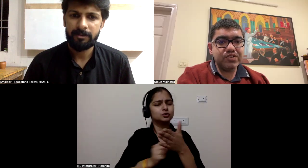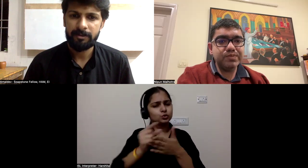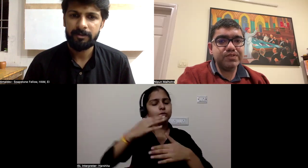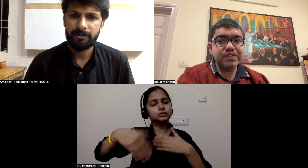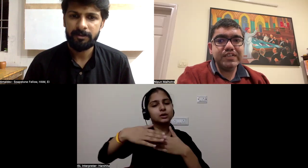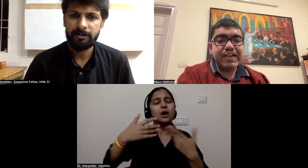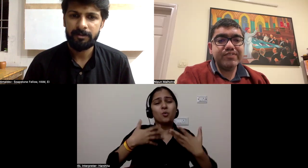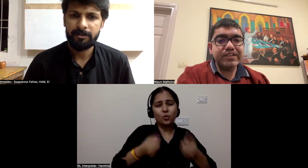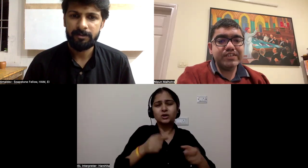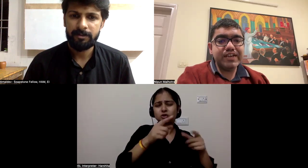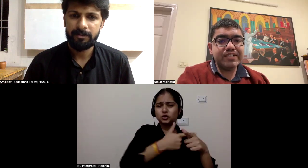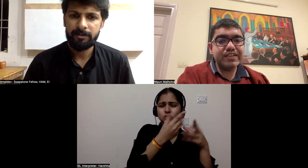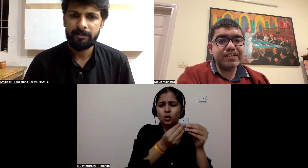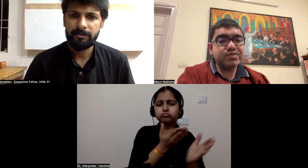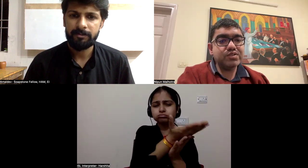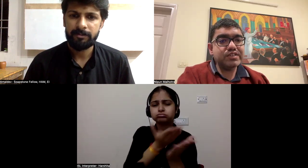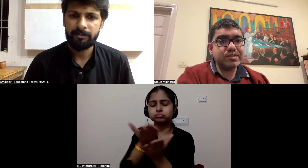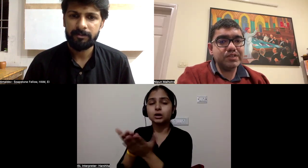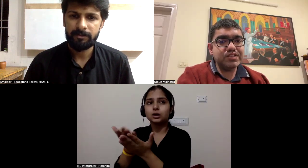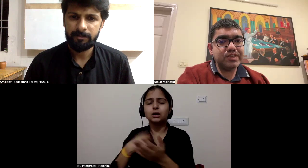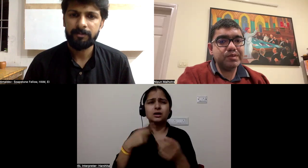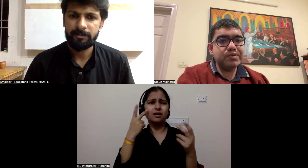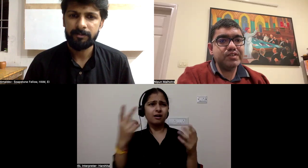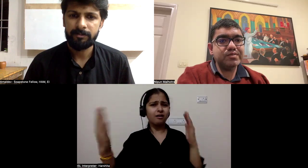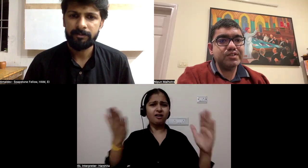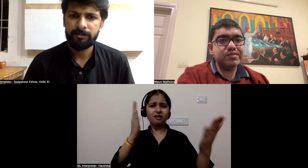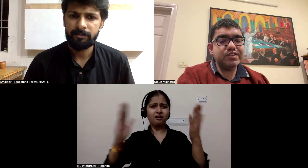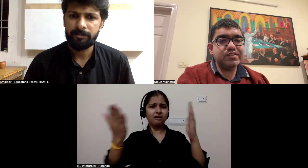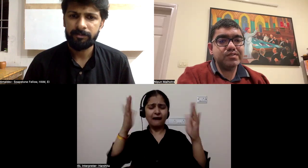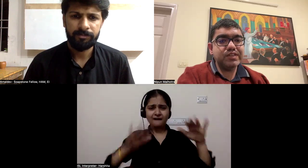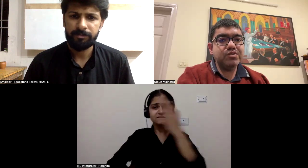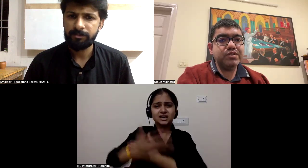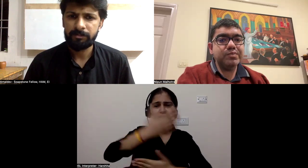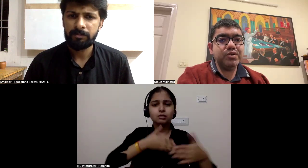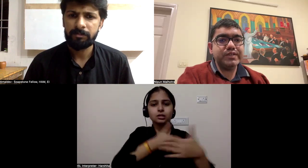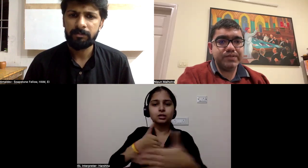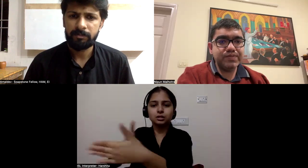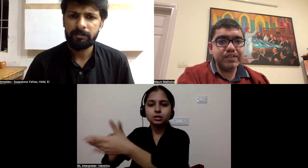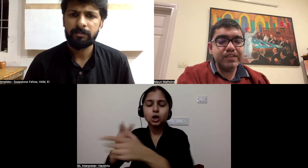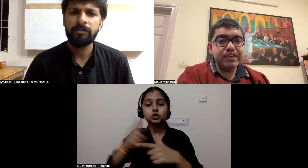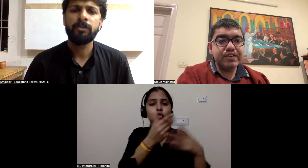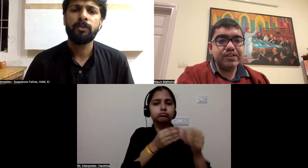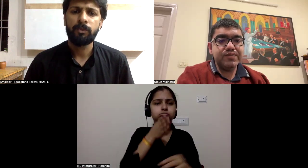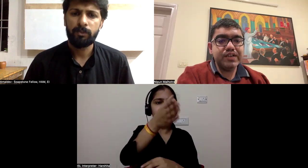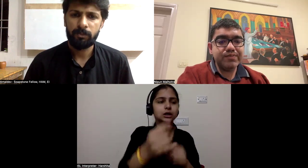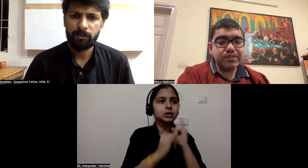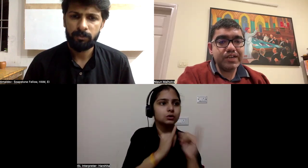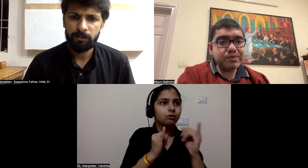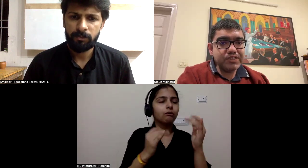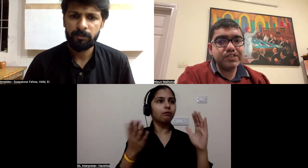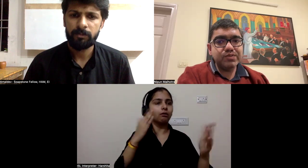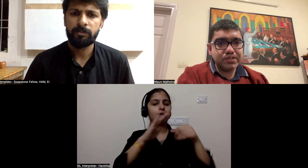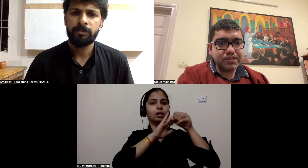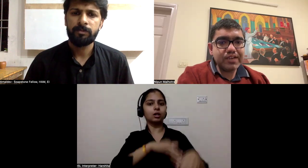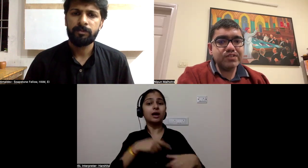sector jobs. And when I did that, I kind of saw the discrimination that people with disabilities face when they go for employment. I